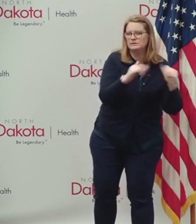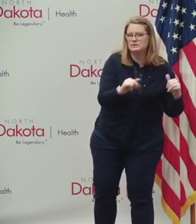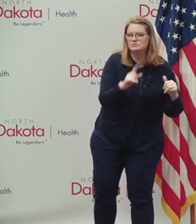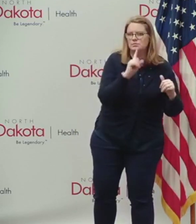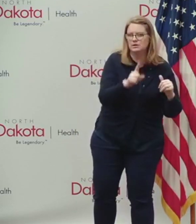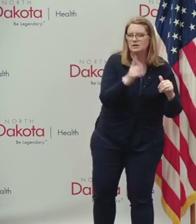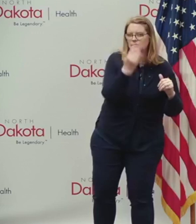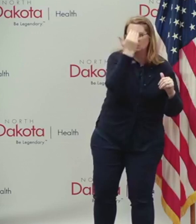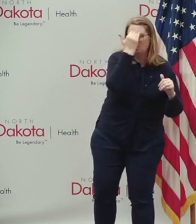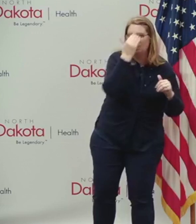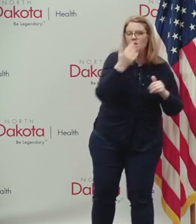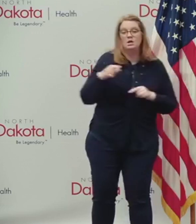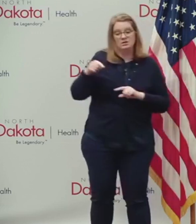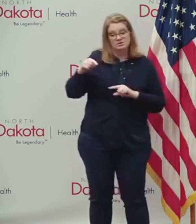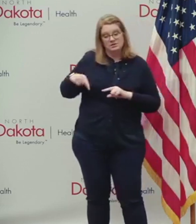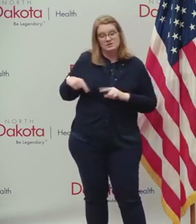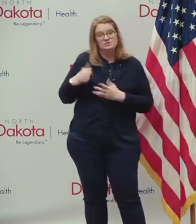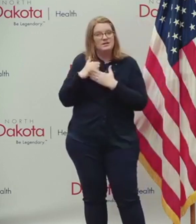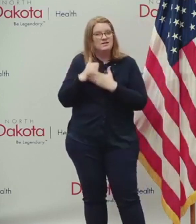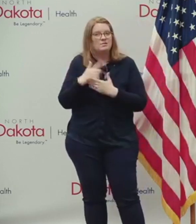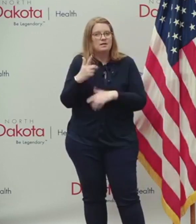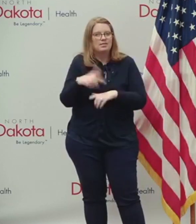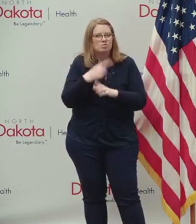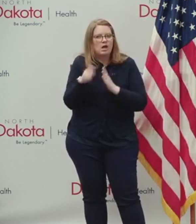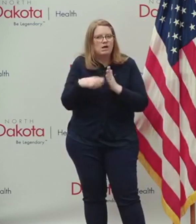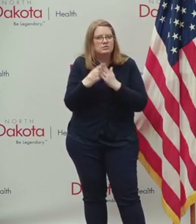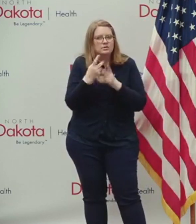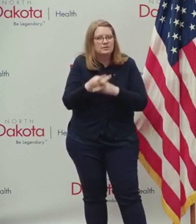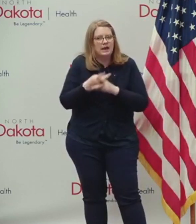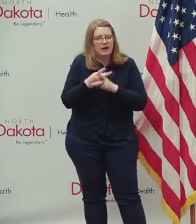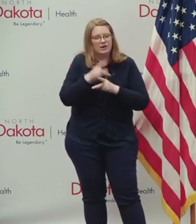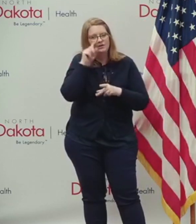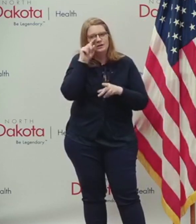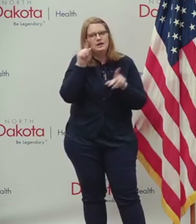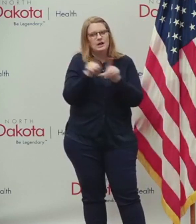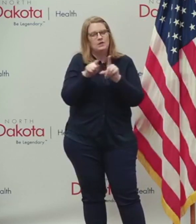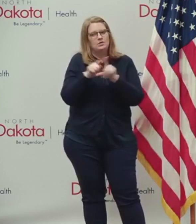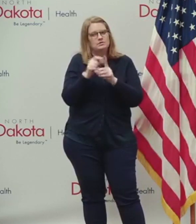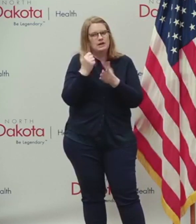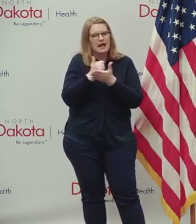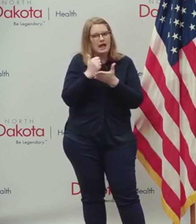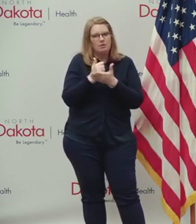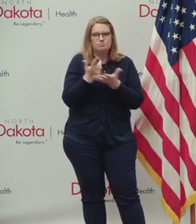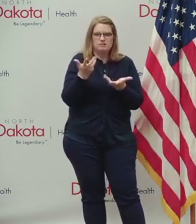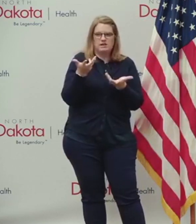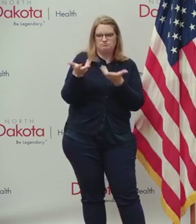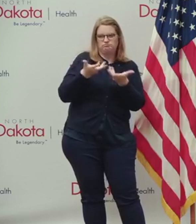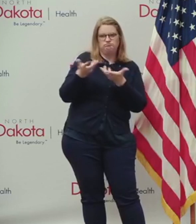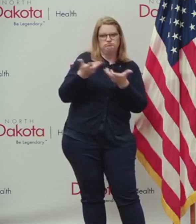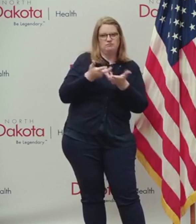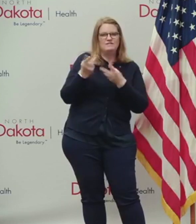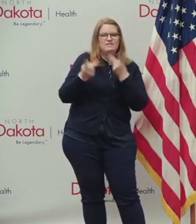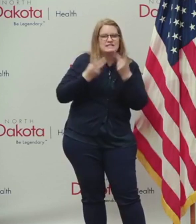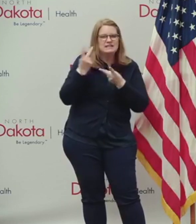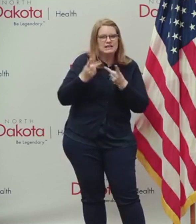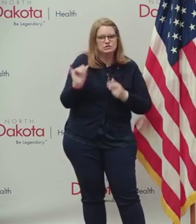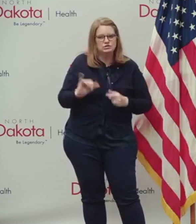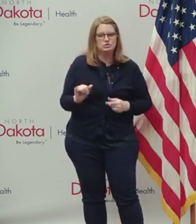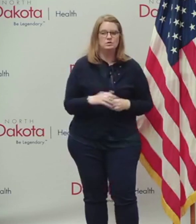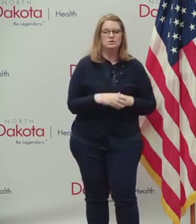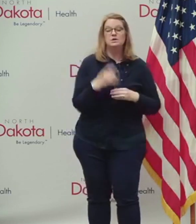with residents, with workers, and potentially to help facilitate visitation. Our